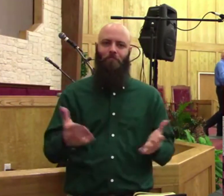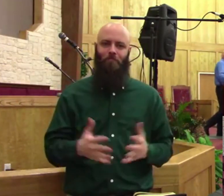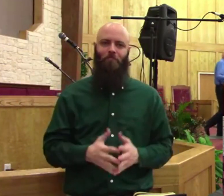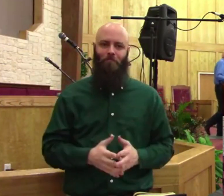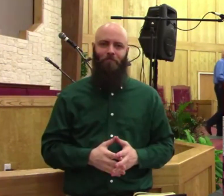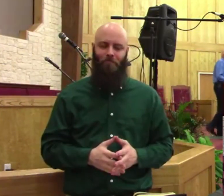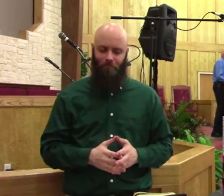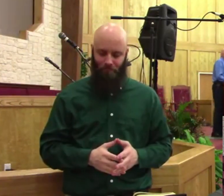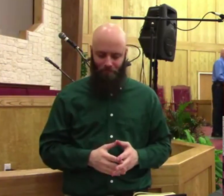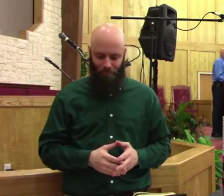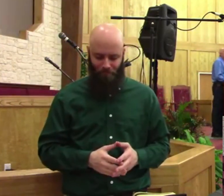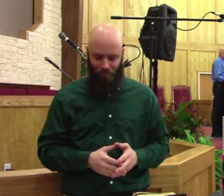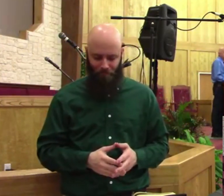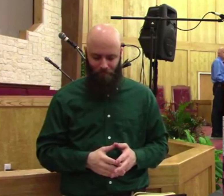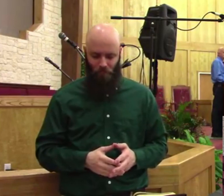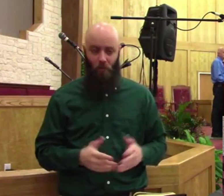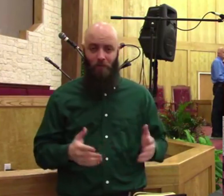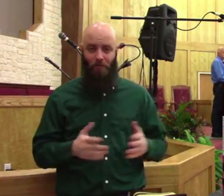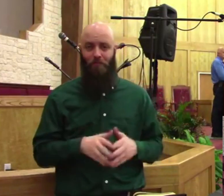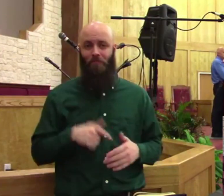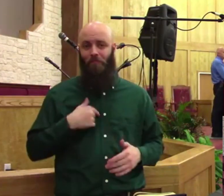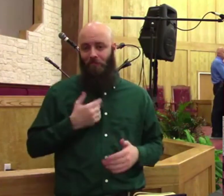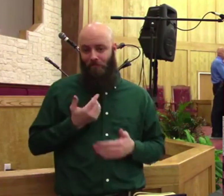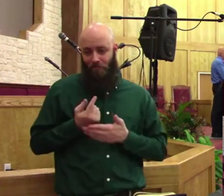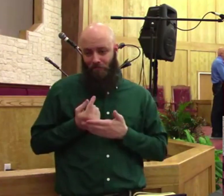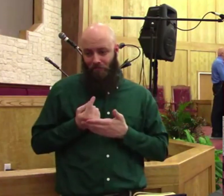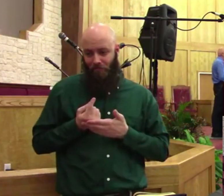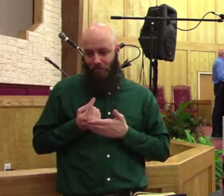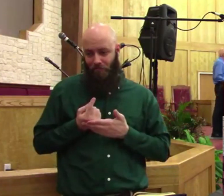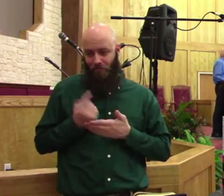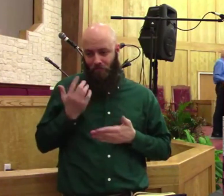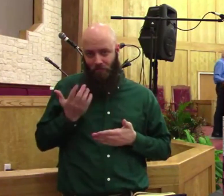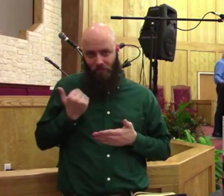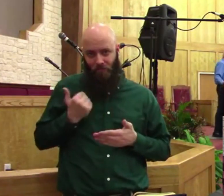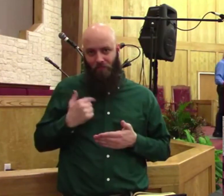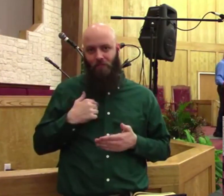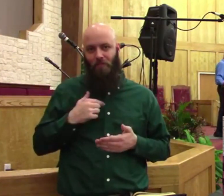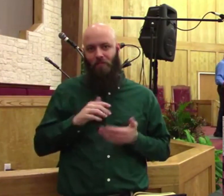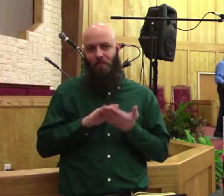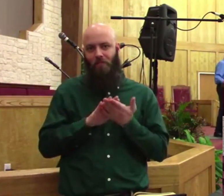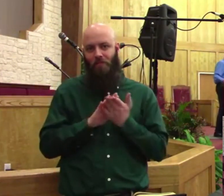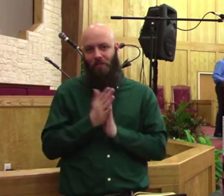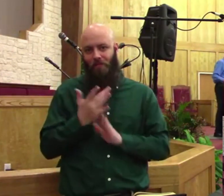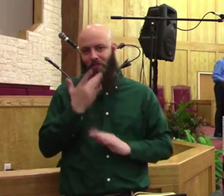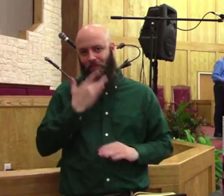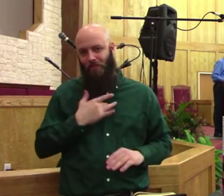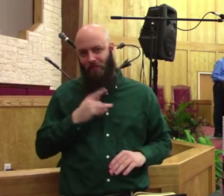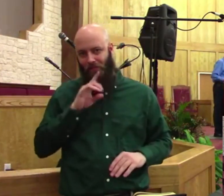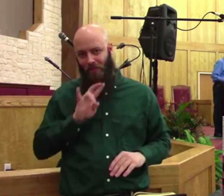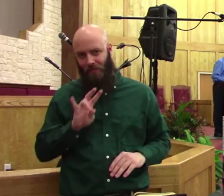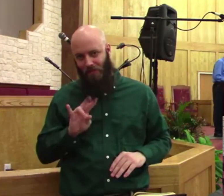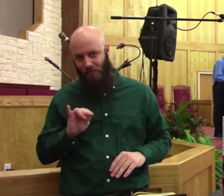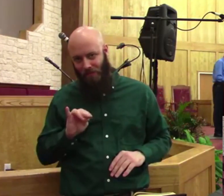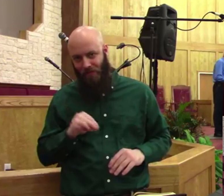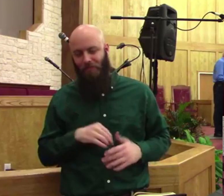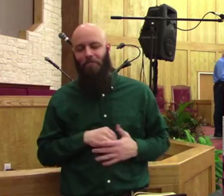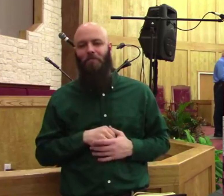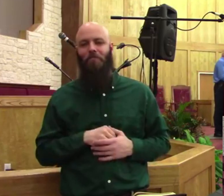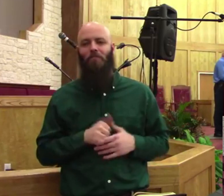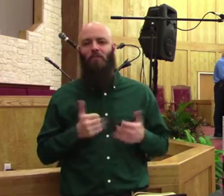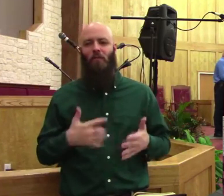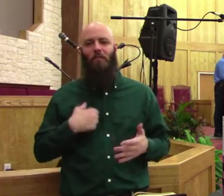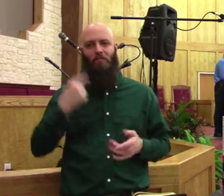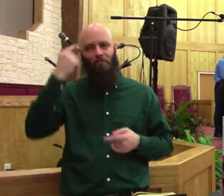Well, I turned 70 this past week. Last week made me ponder